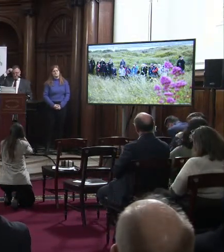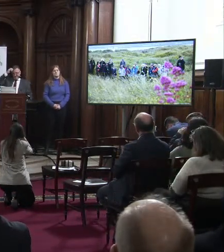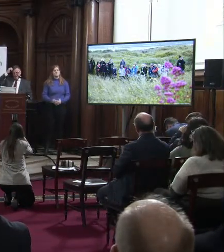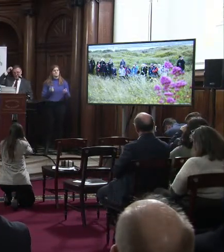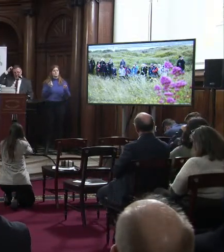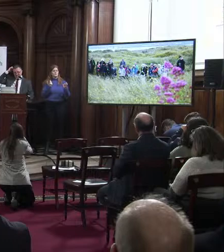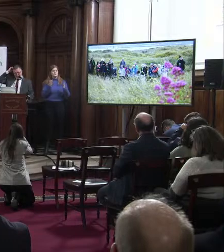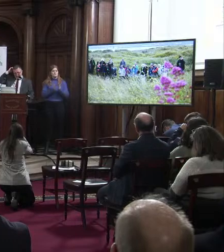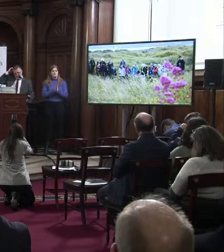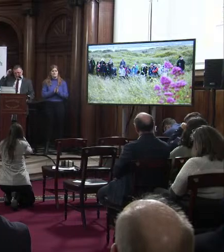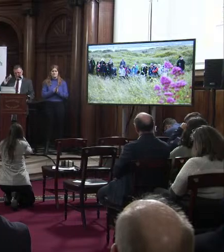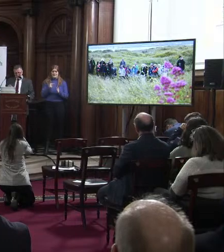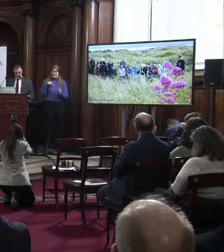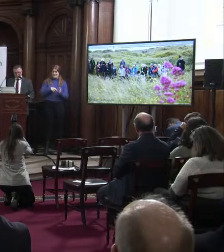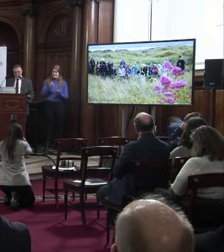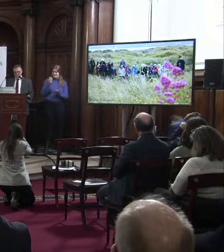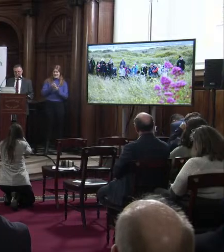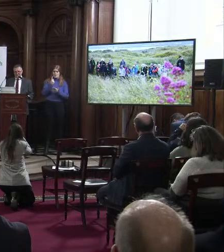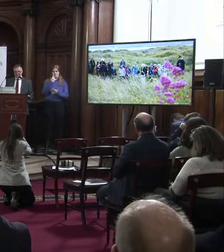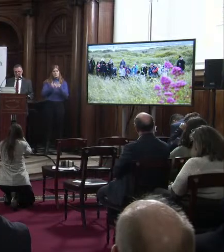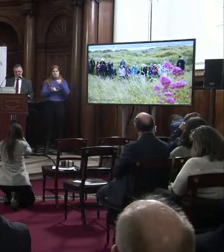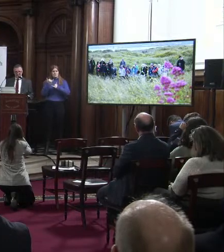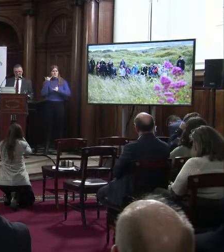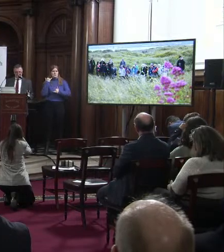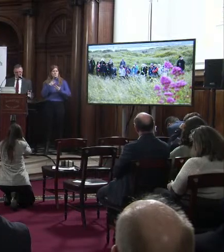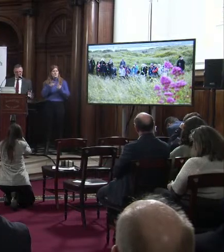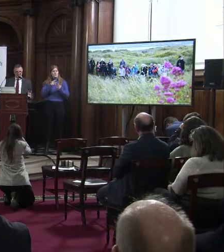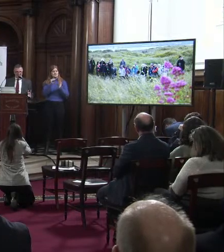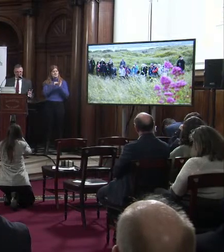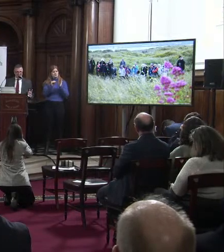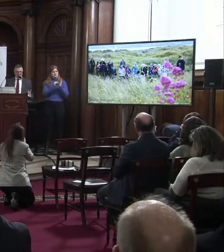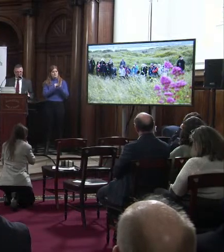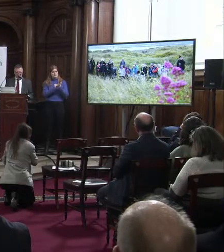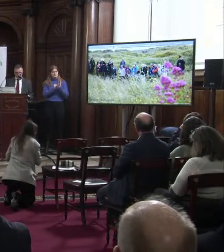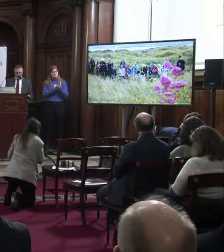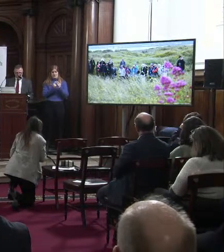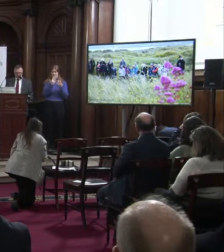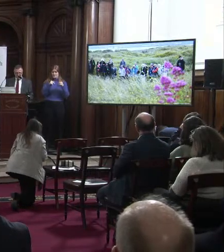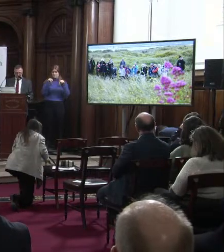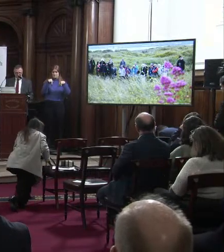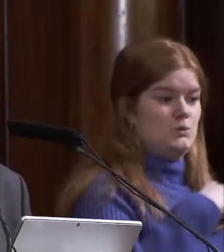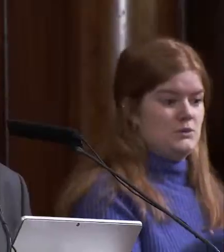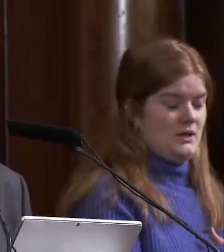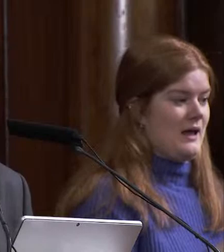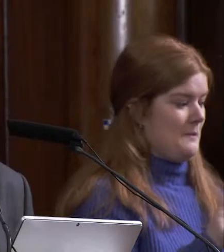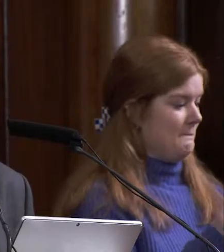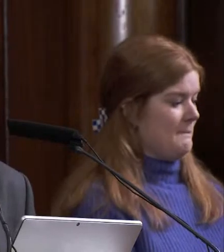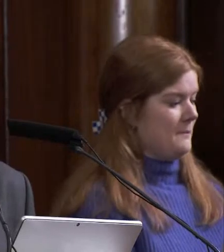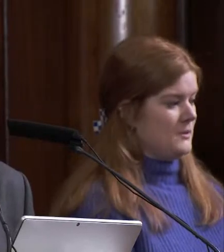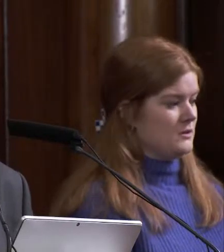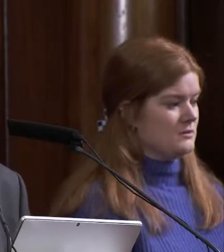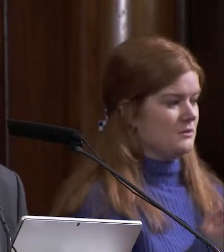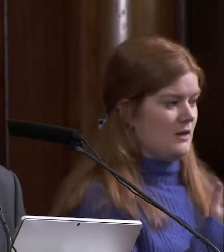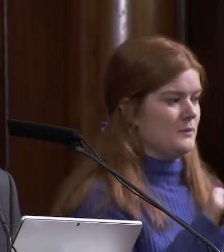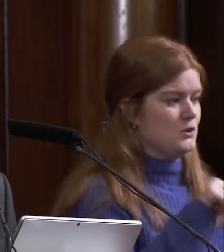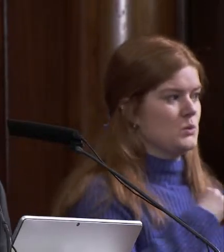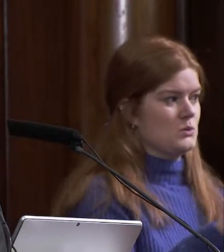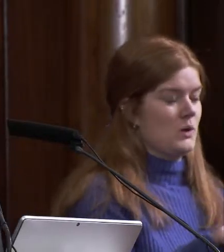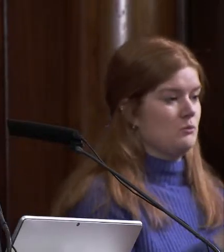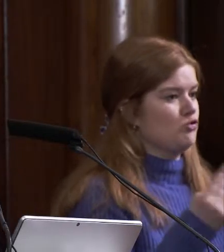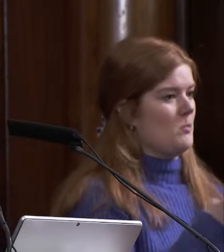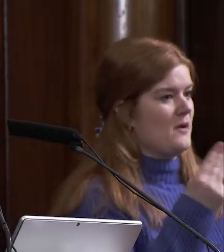So it was nearly exactly a year ago when the Secretariat, many of whom are here today, and the members, many of whom are here today, were